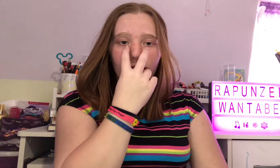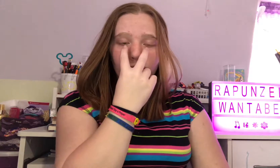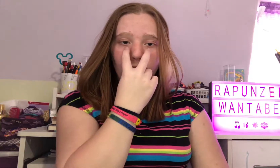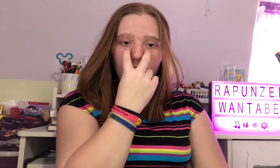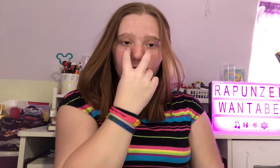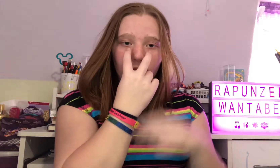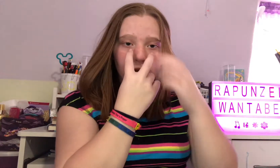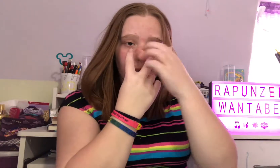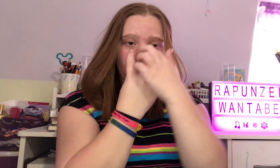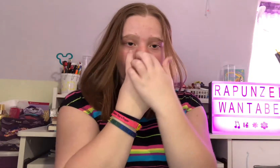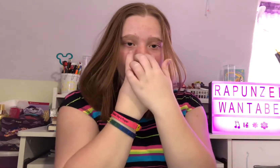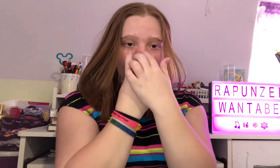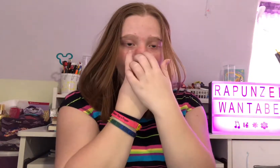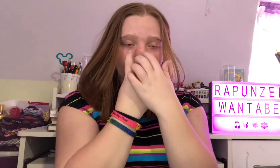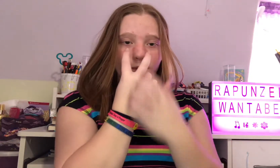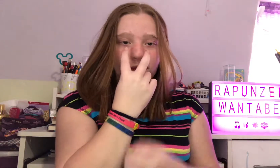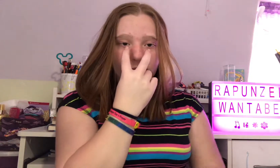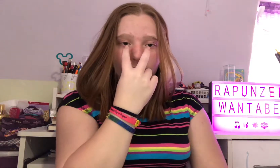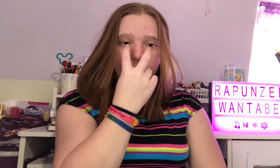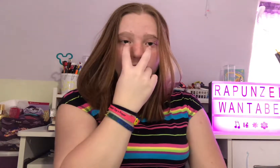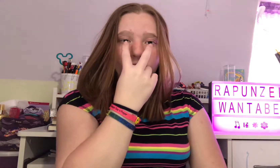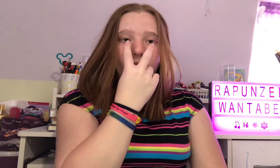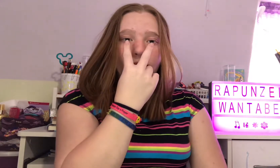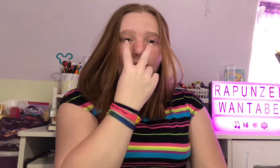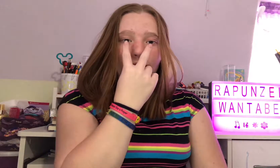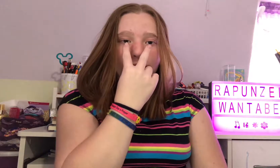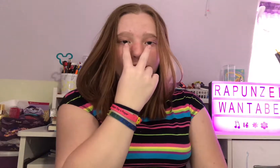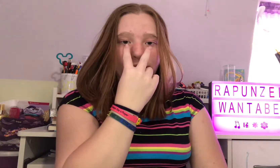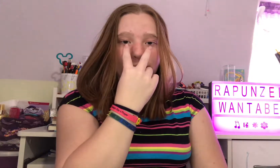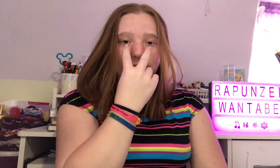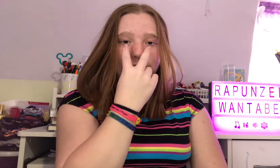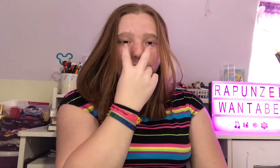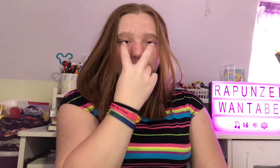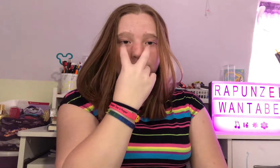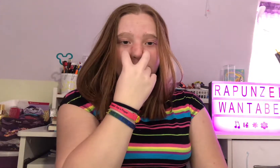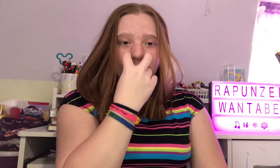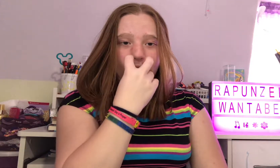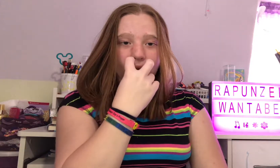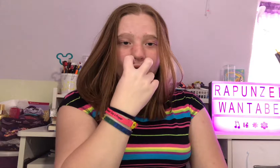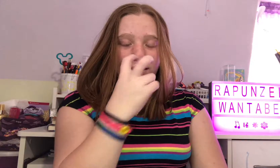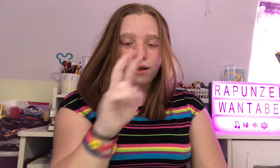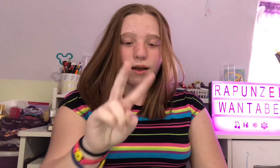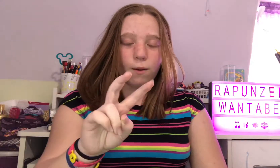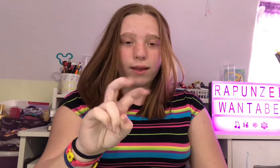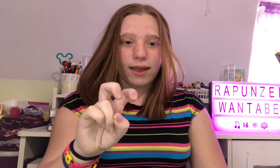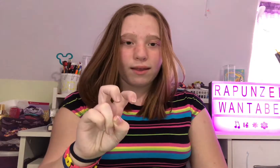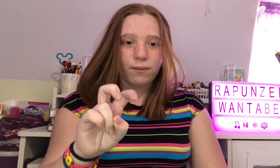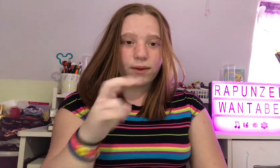like right, they should be like, your nose should be in the middle. And what you want to do is you want to kind of go in with